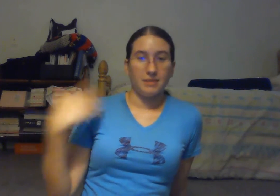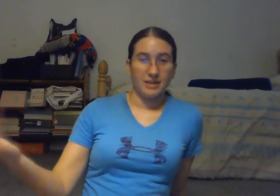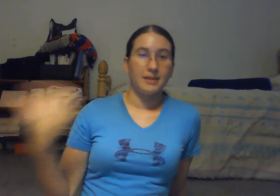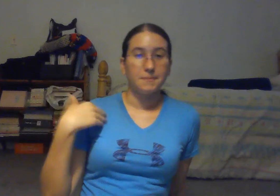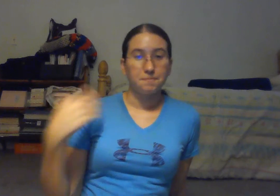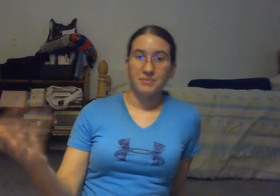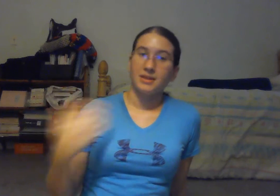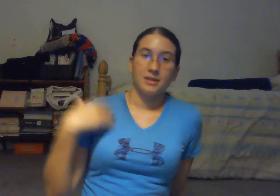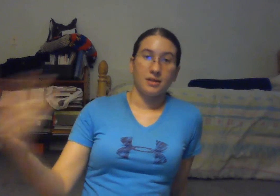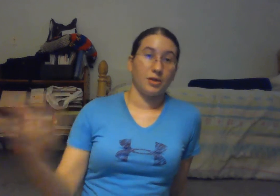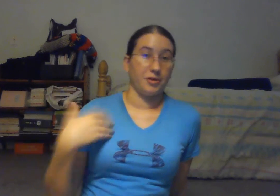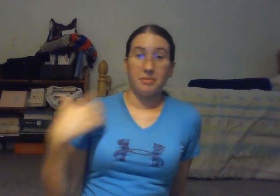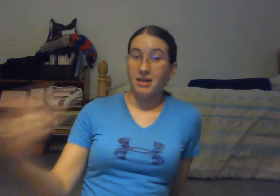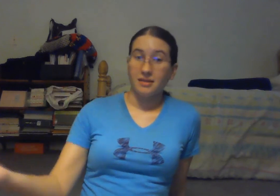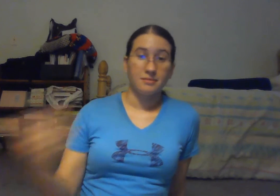and him, her and me.